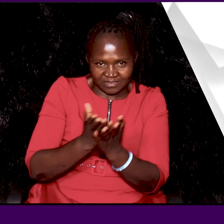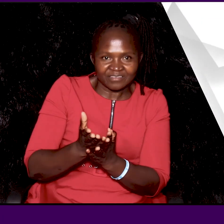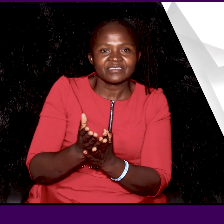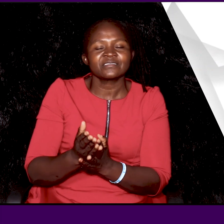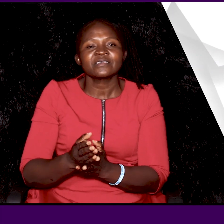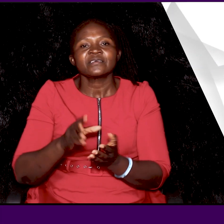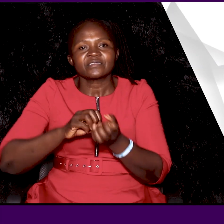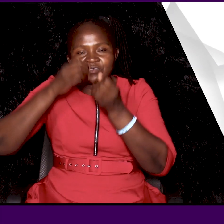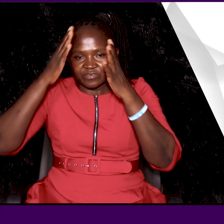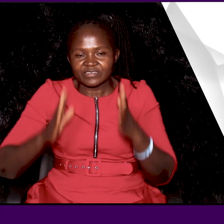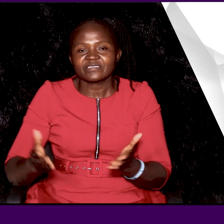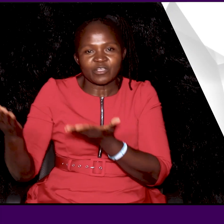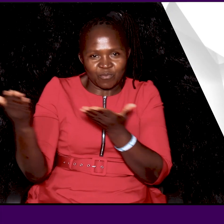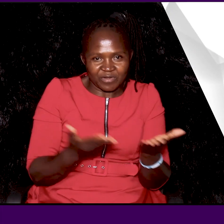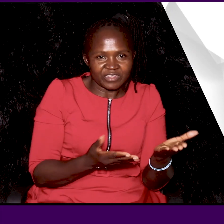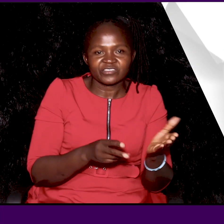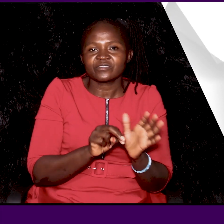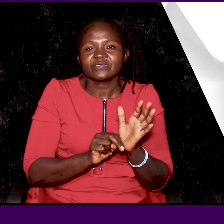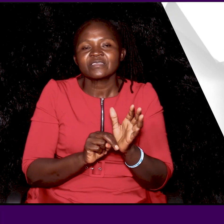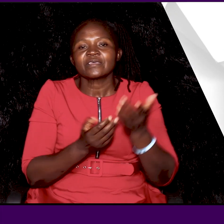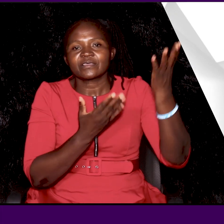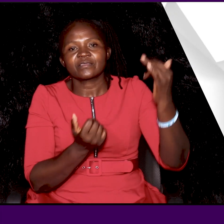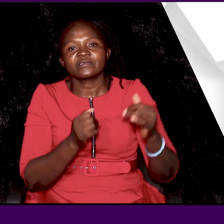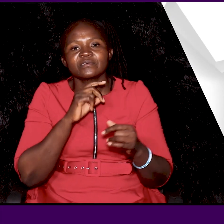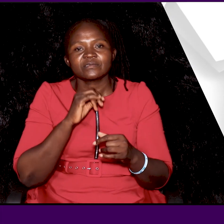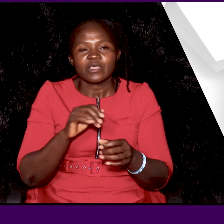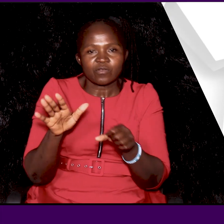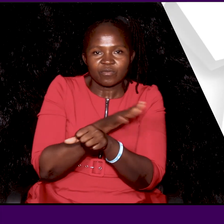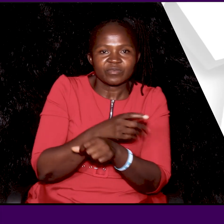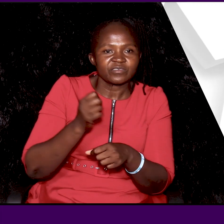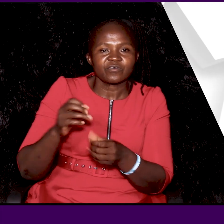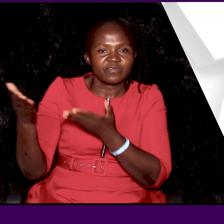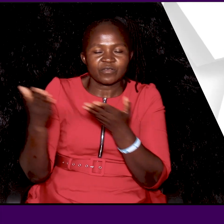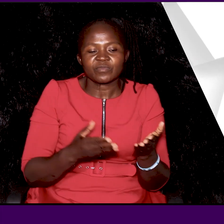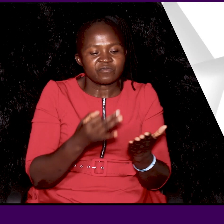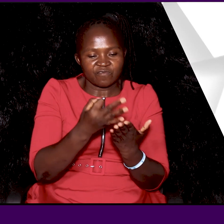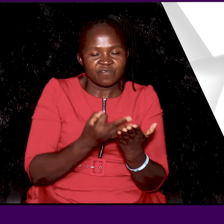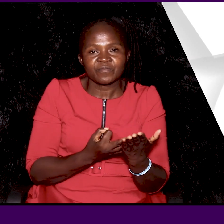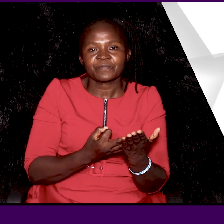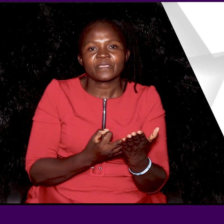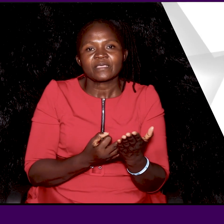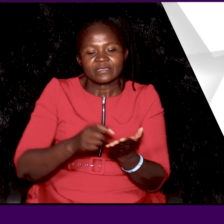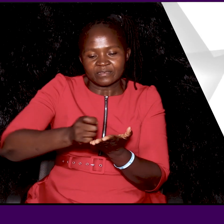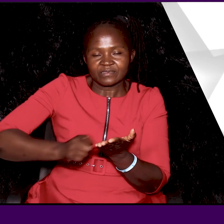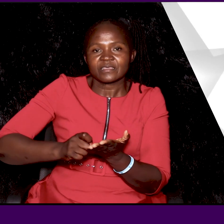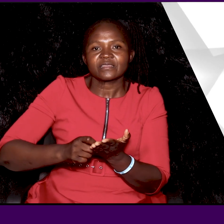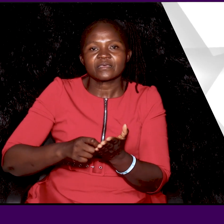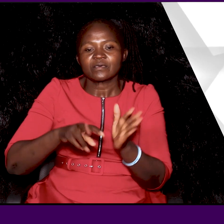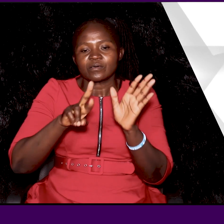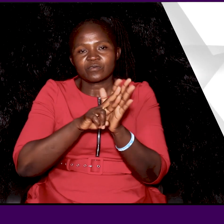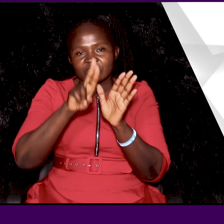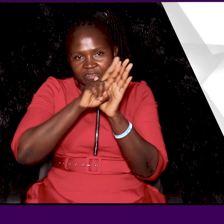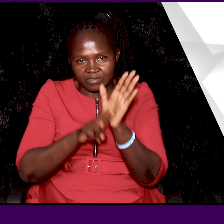is student accommodation. The requirement is completion of accommodation forms and signing of the rules